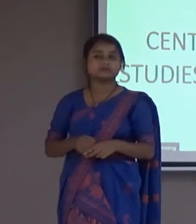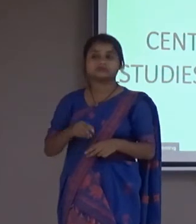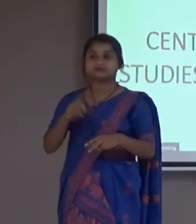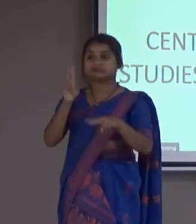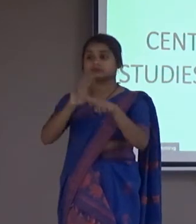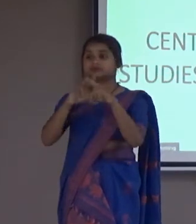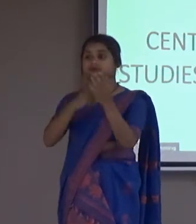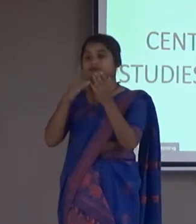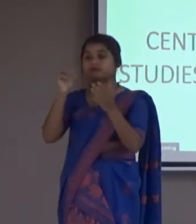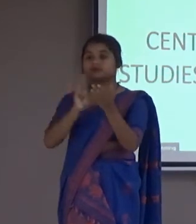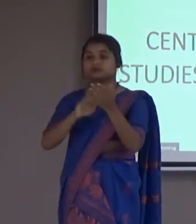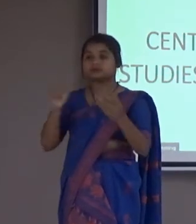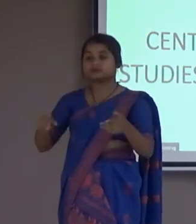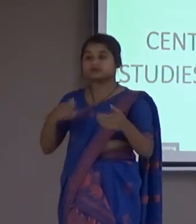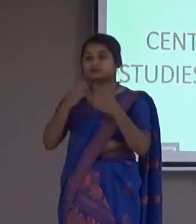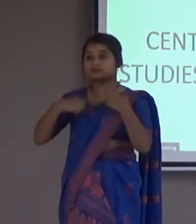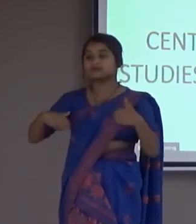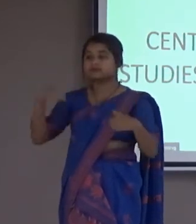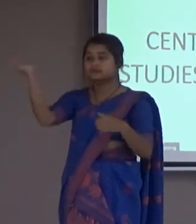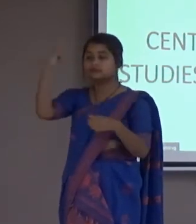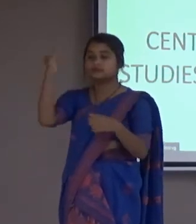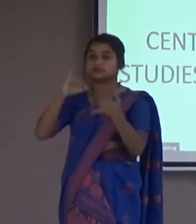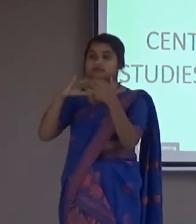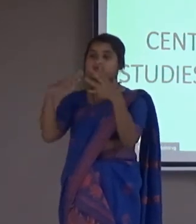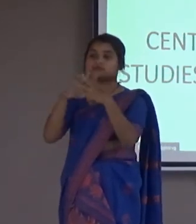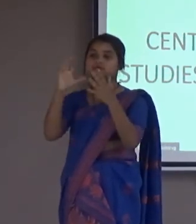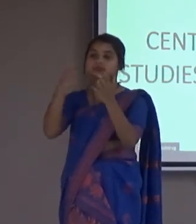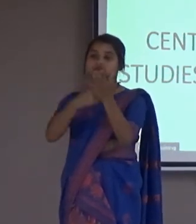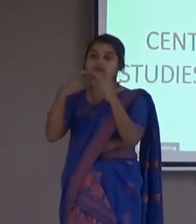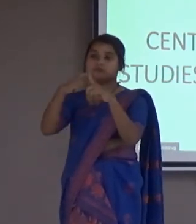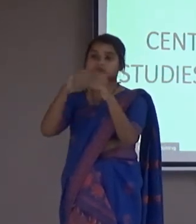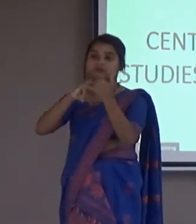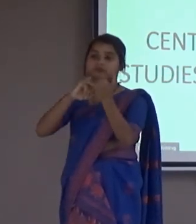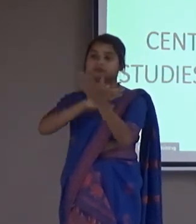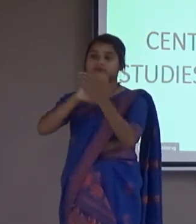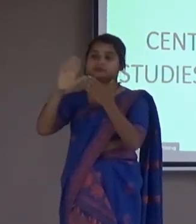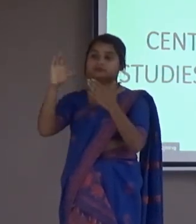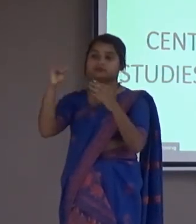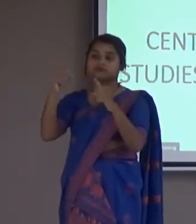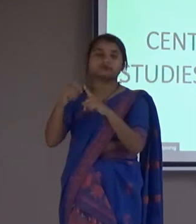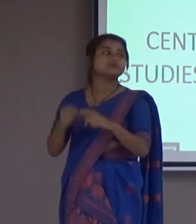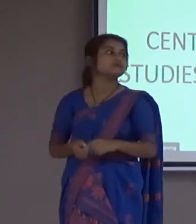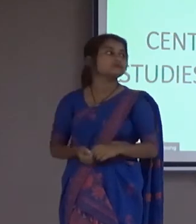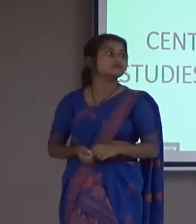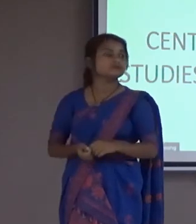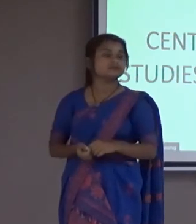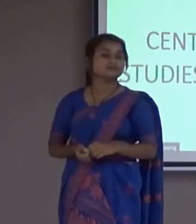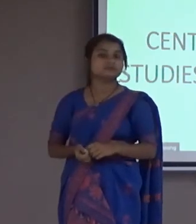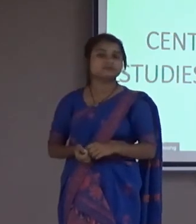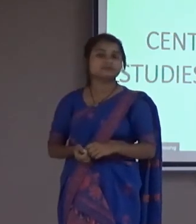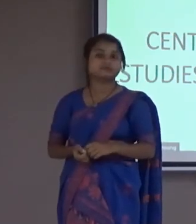Intellectual Property Rights National Workshop, Professor Pai, Professor P. Ramakrishna, and